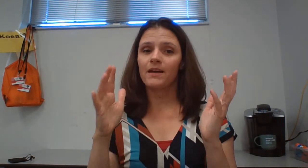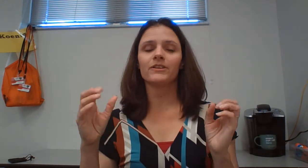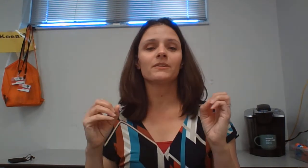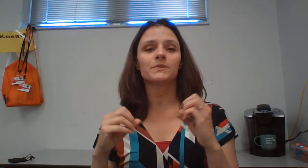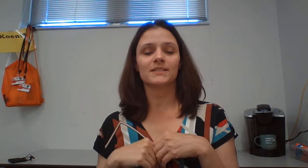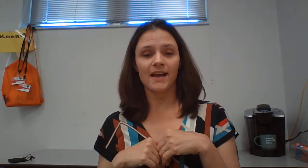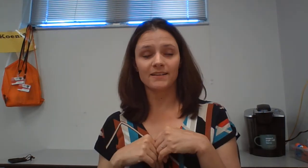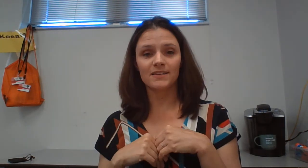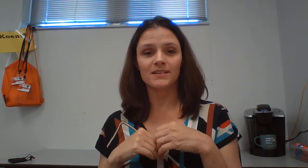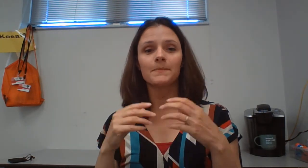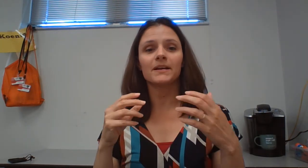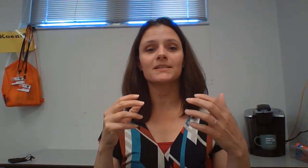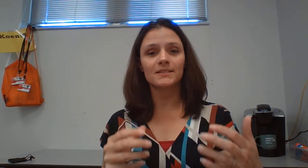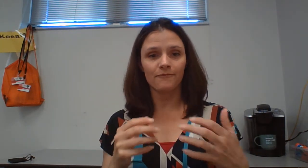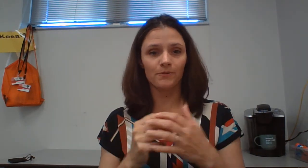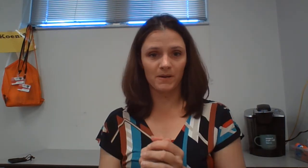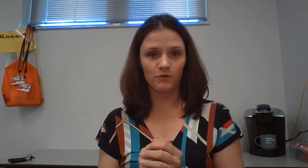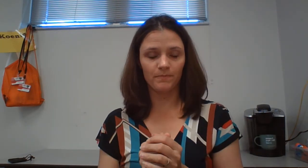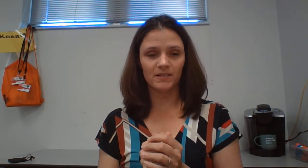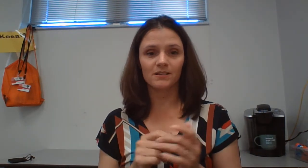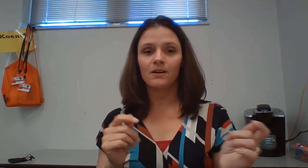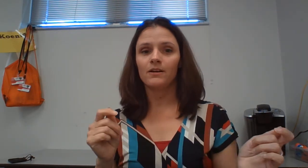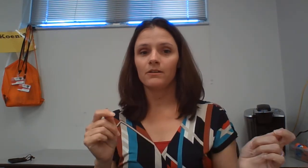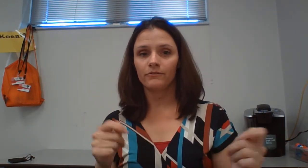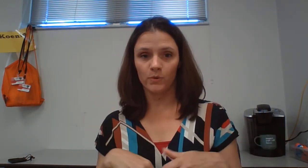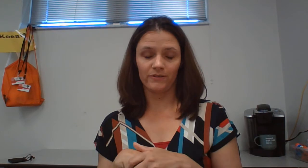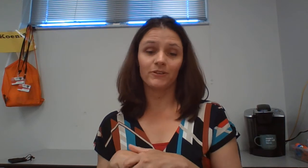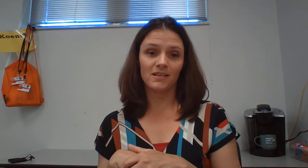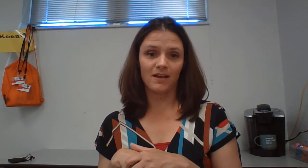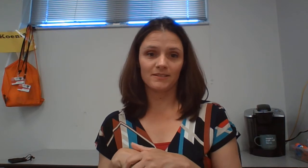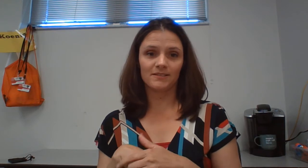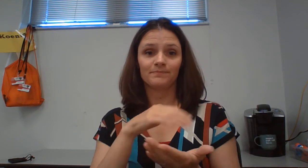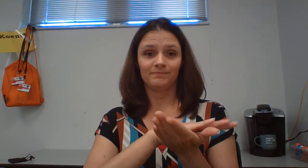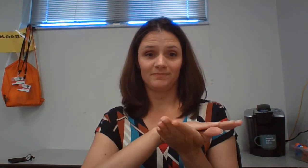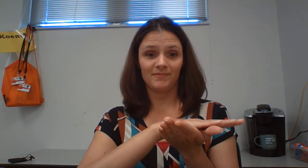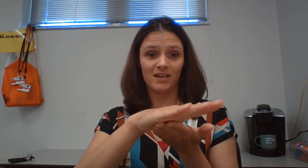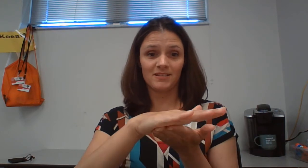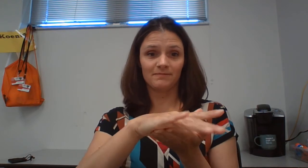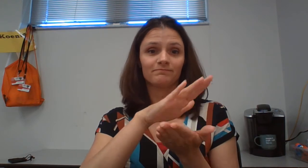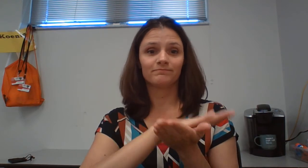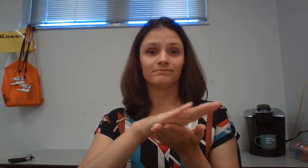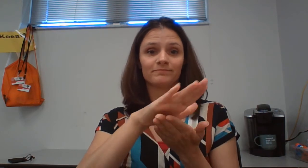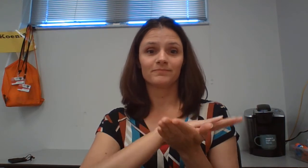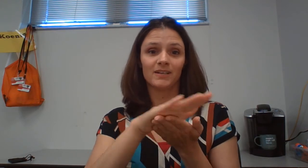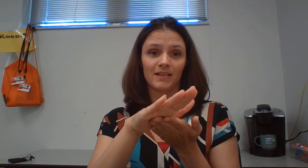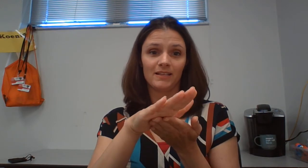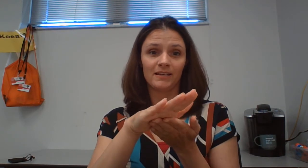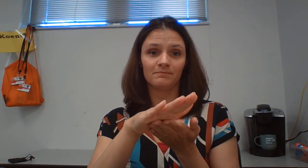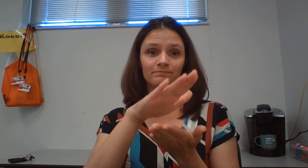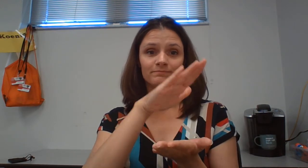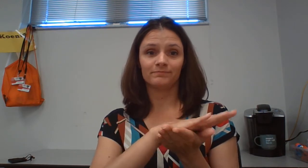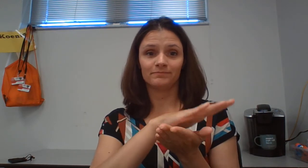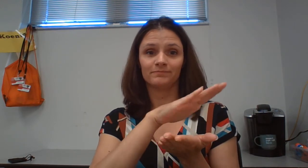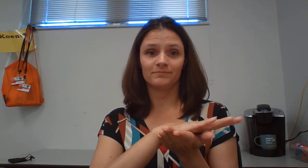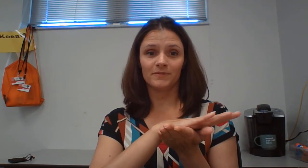Everything was exactly the same except for my movement, 4 different signs. Nice, clean,